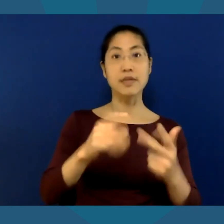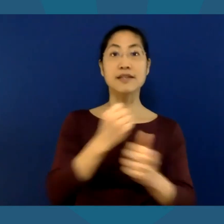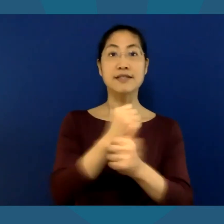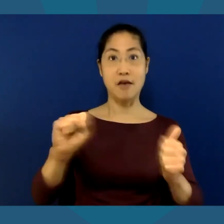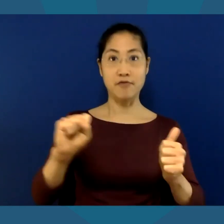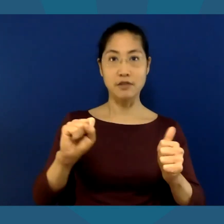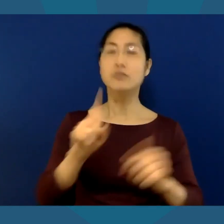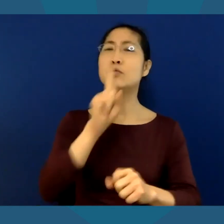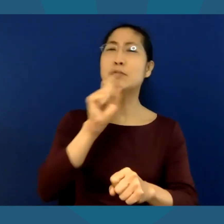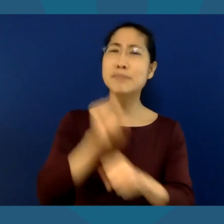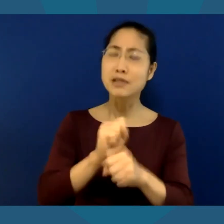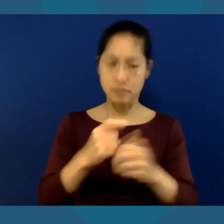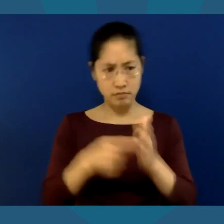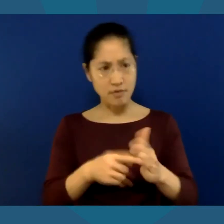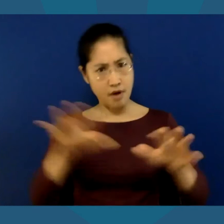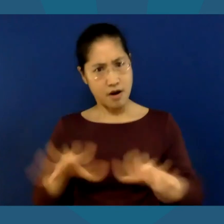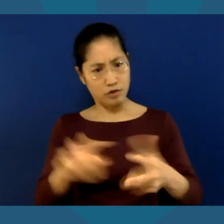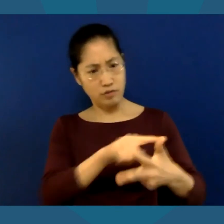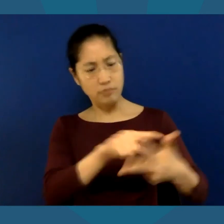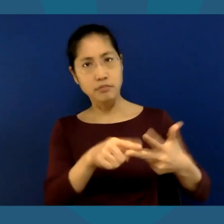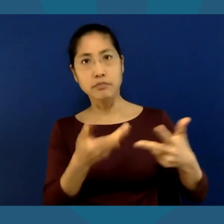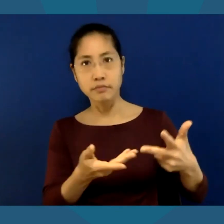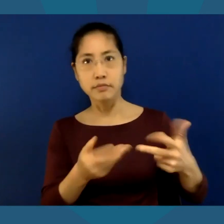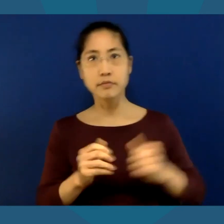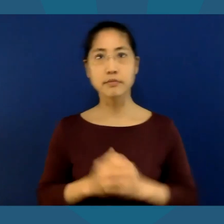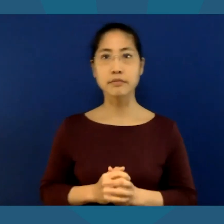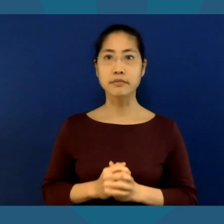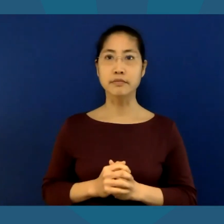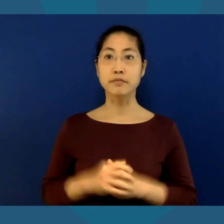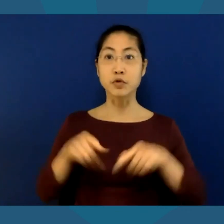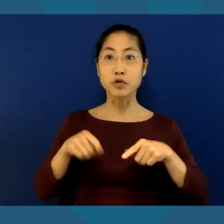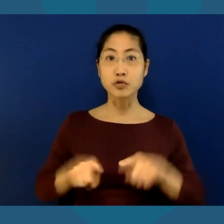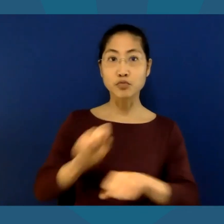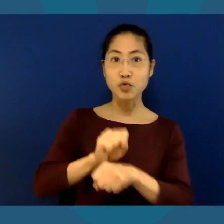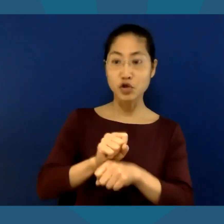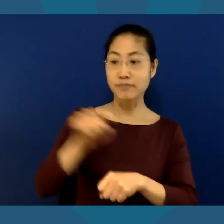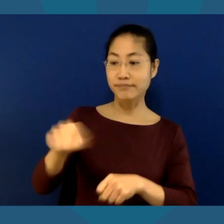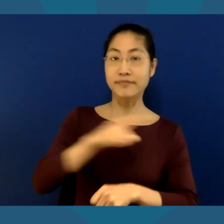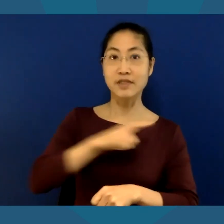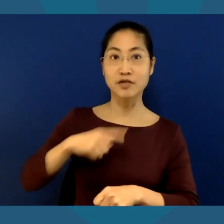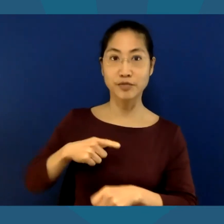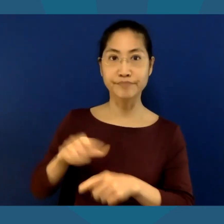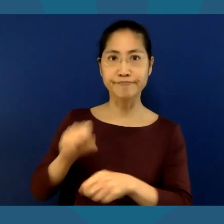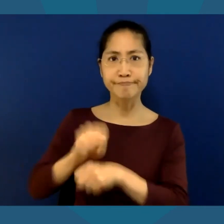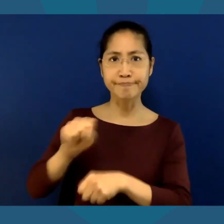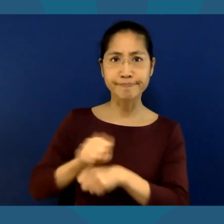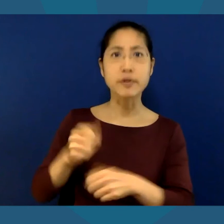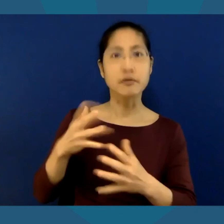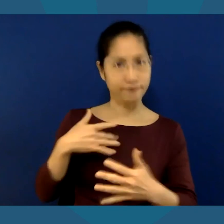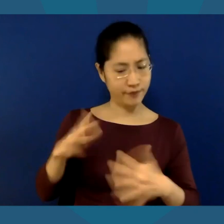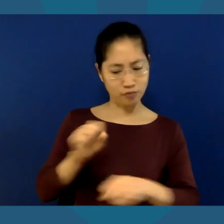opportunity, and safety are reflected in its actions. During my tenure at